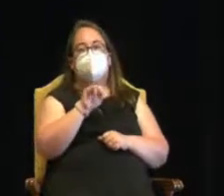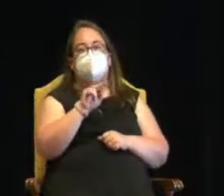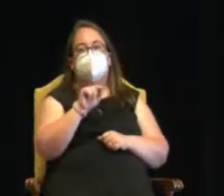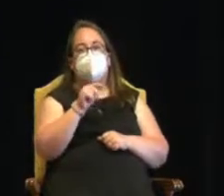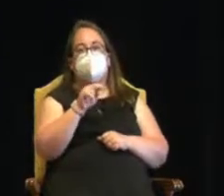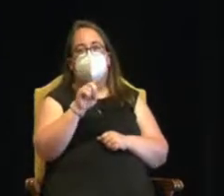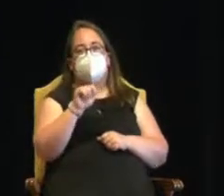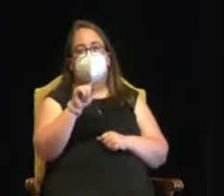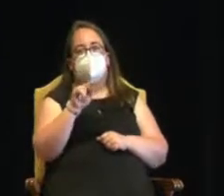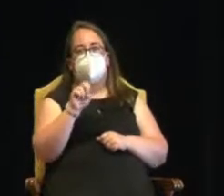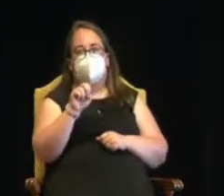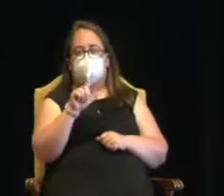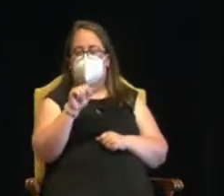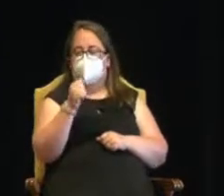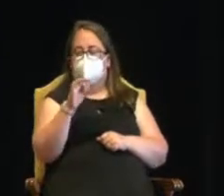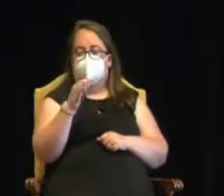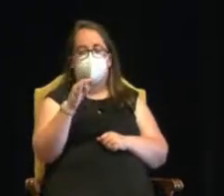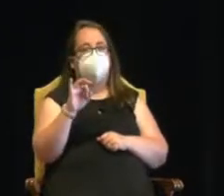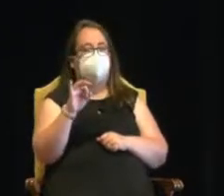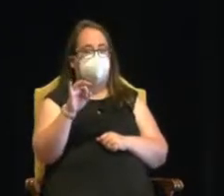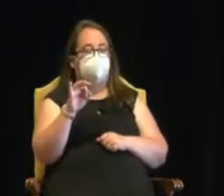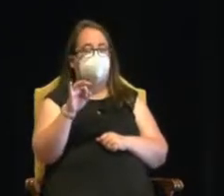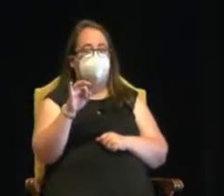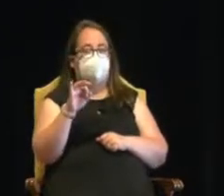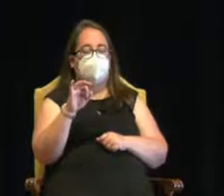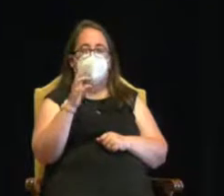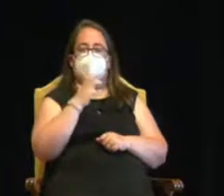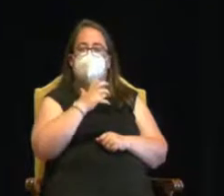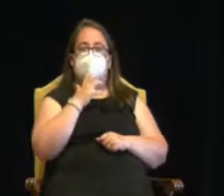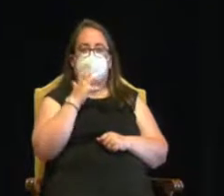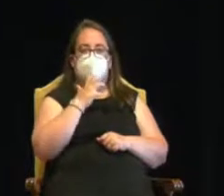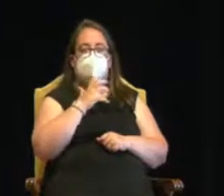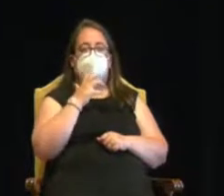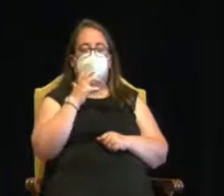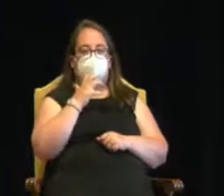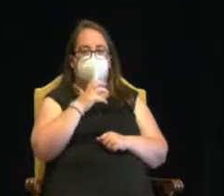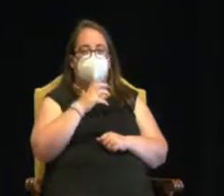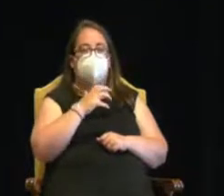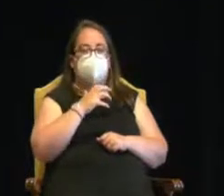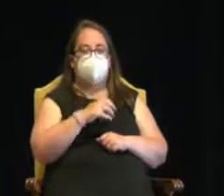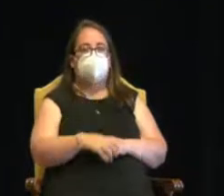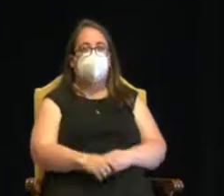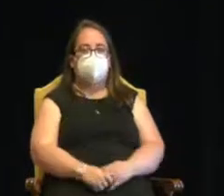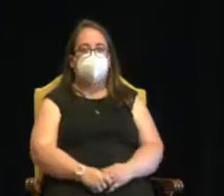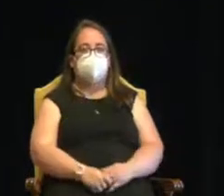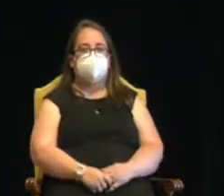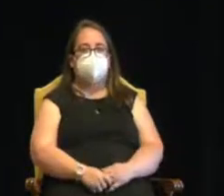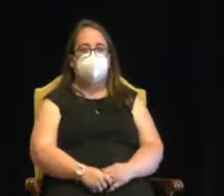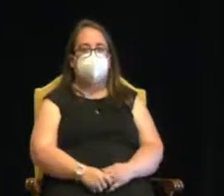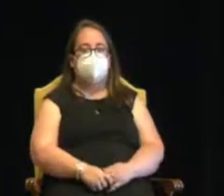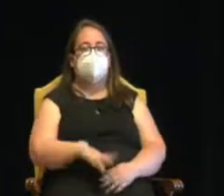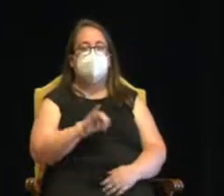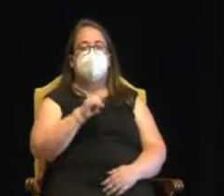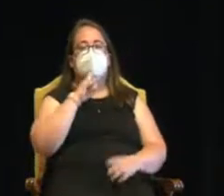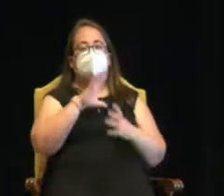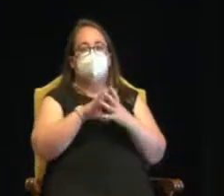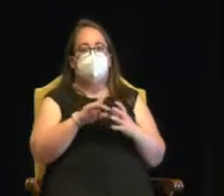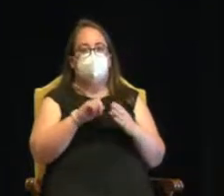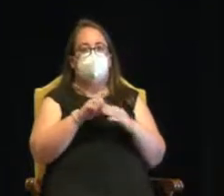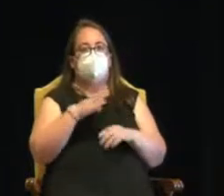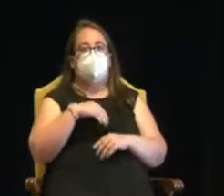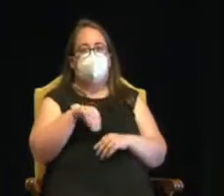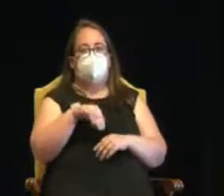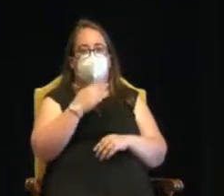2019, that's a very meta exercise in which it is a story about a white